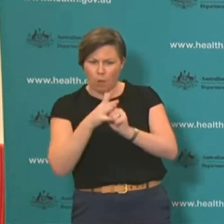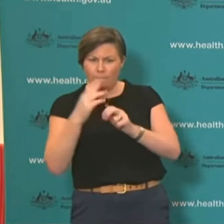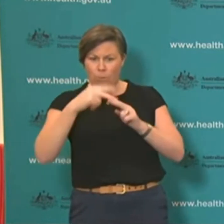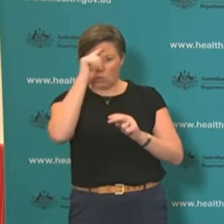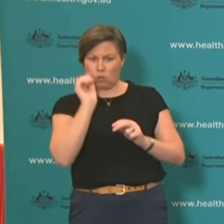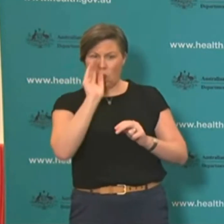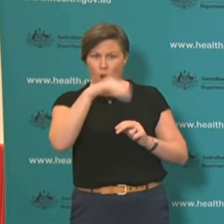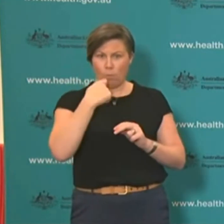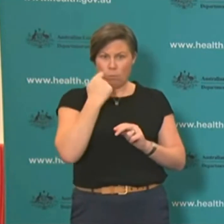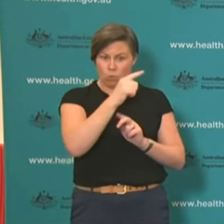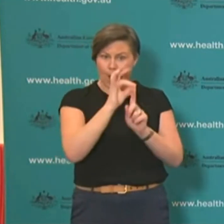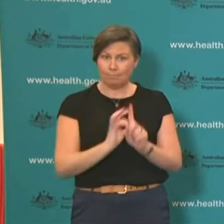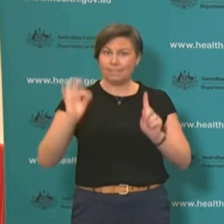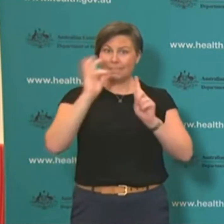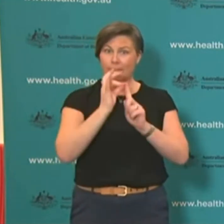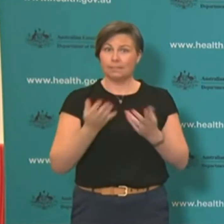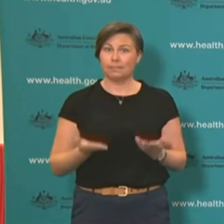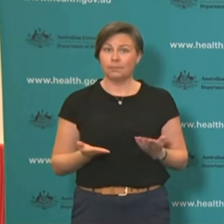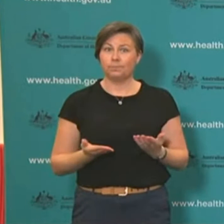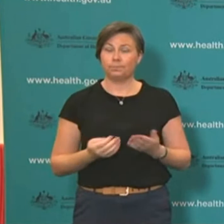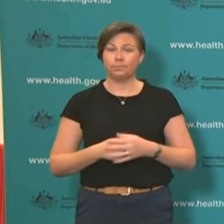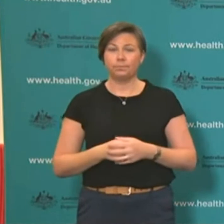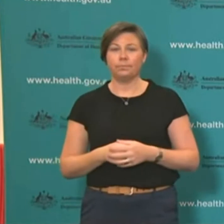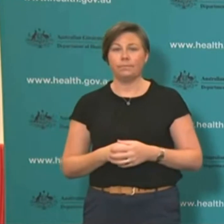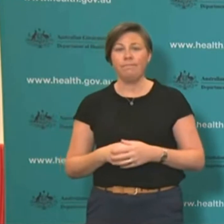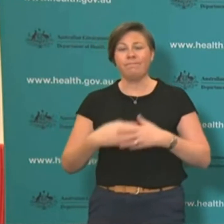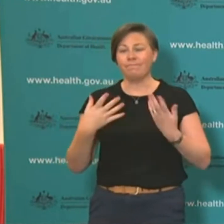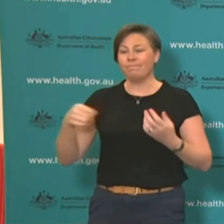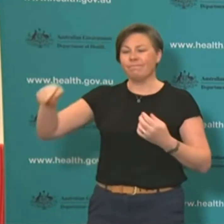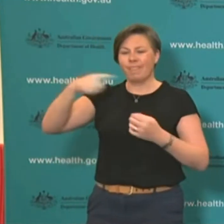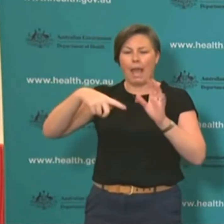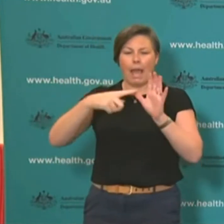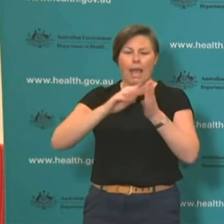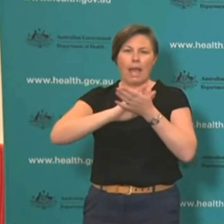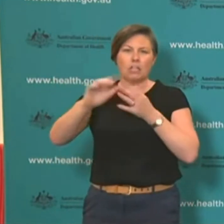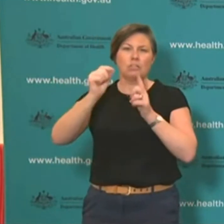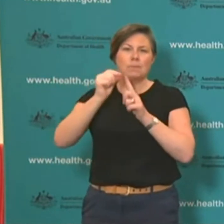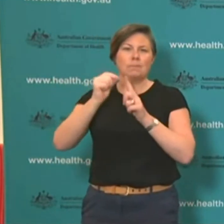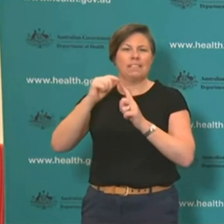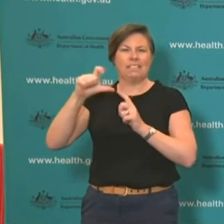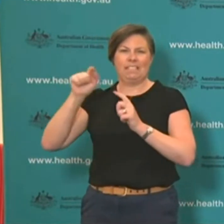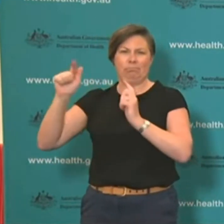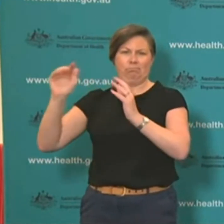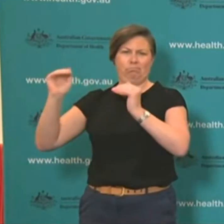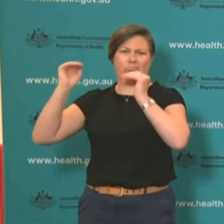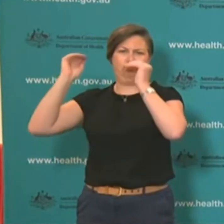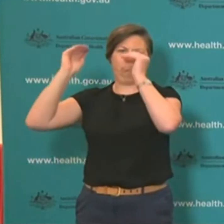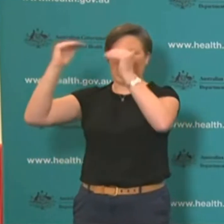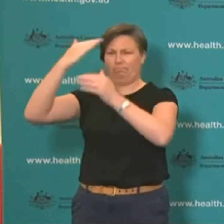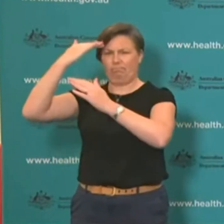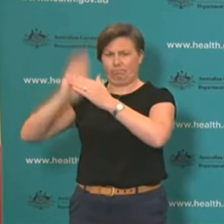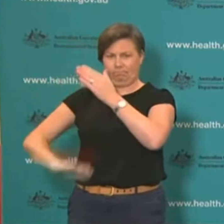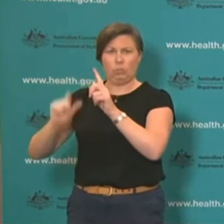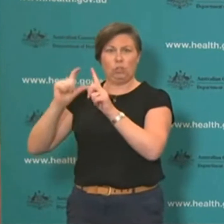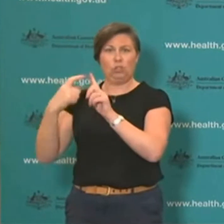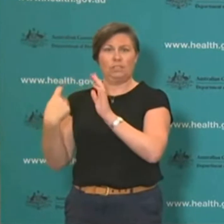Claire, I think there's a lot of things that are being reconsidered by the AHPPC at the moment, and every single jurisdiction is considering the